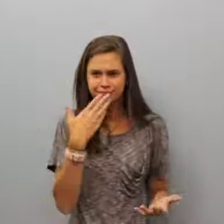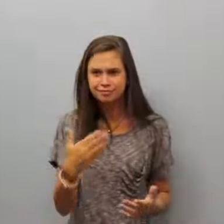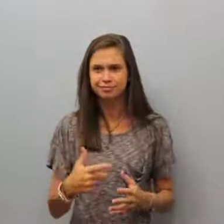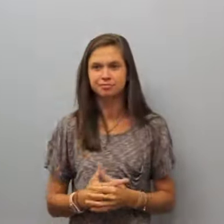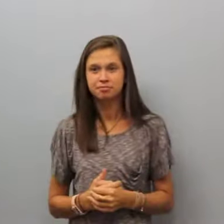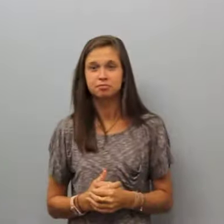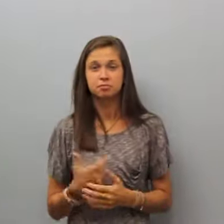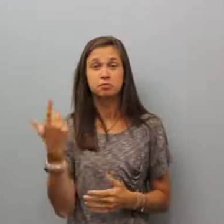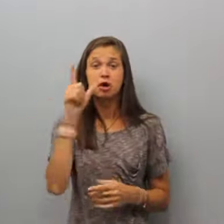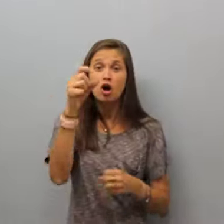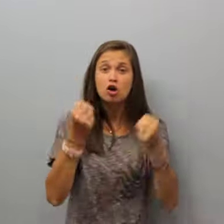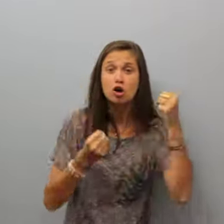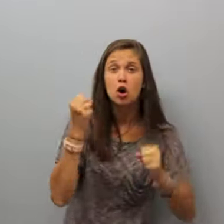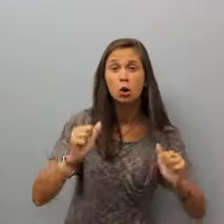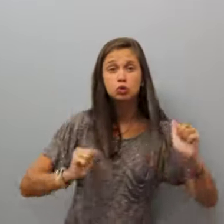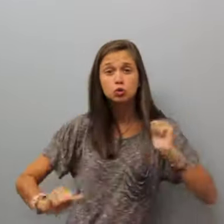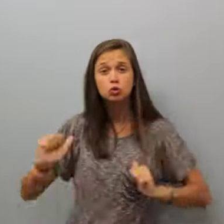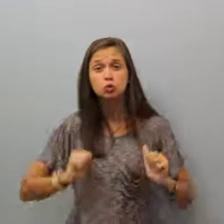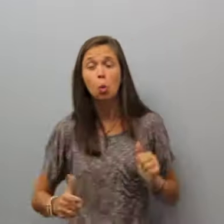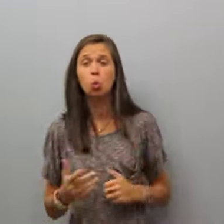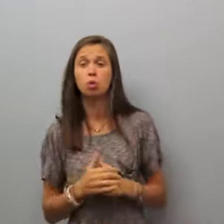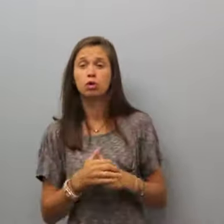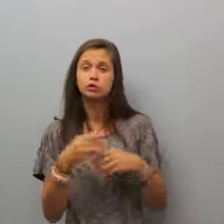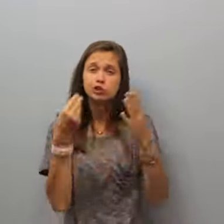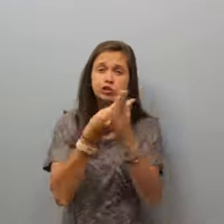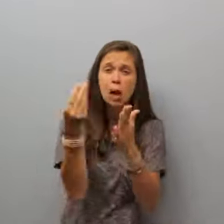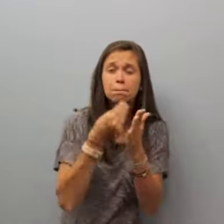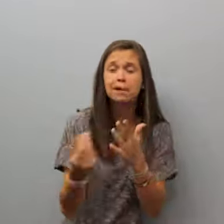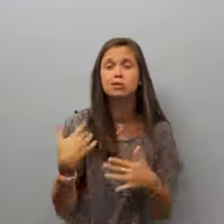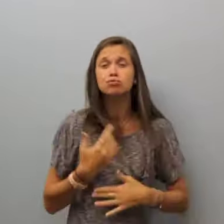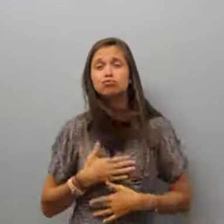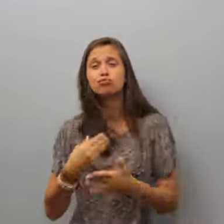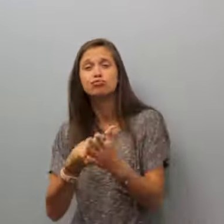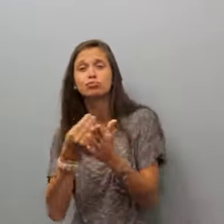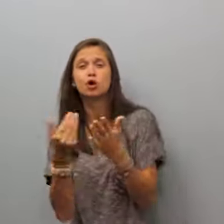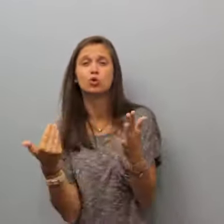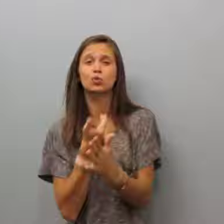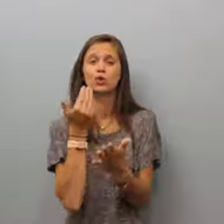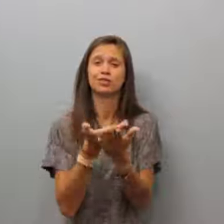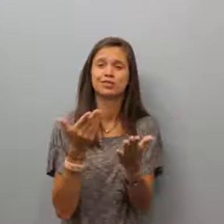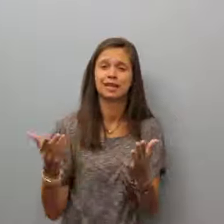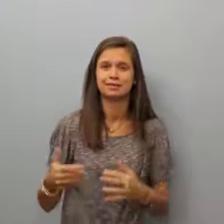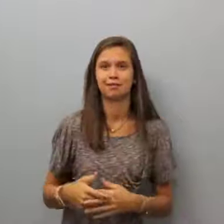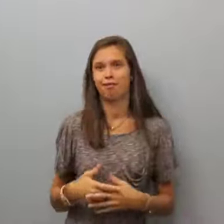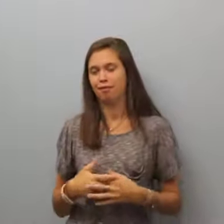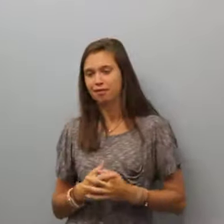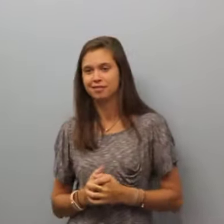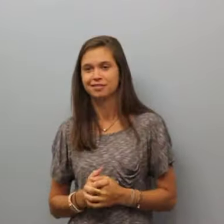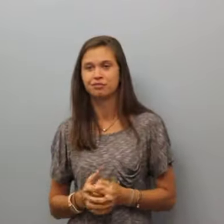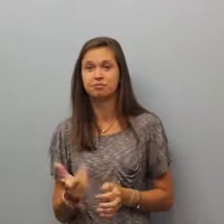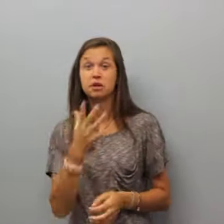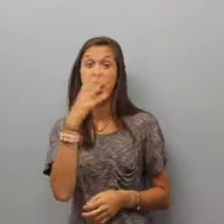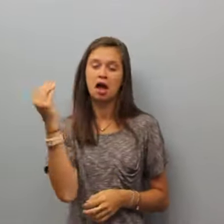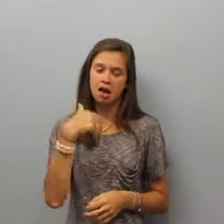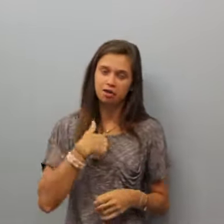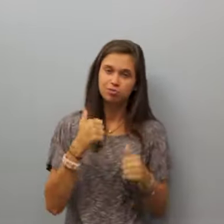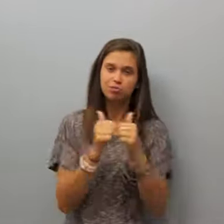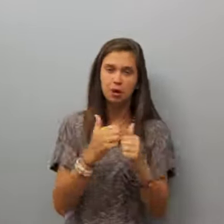Ramon loves doing CrossFit. He says, if you keep up with it, I promise you're going to lose weight. It's so much fun. He loves to go to shows,